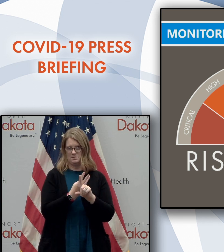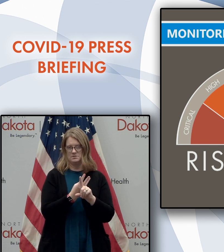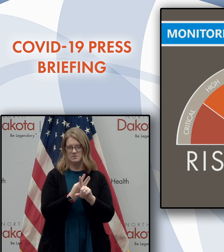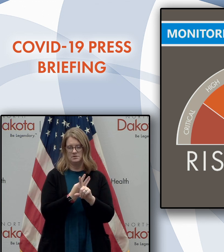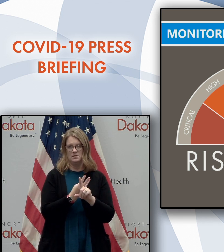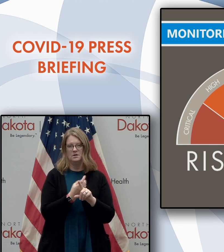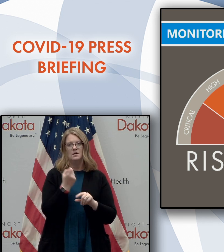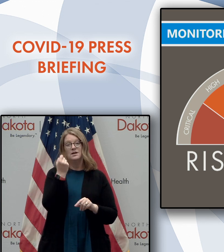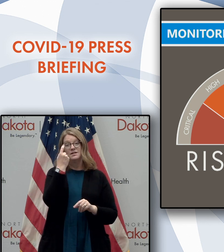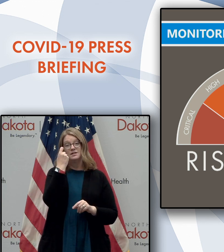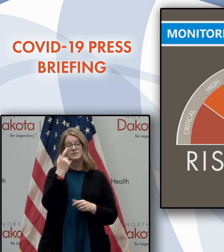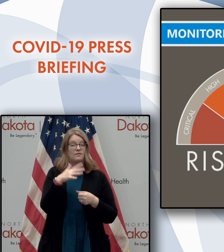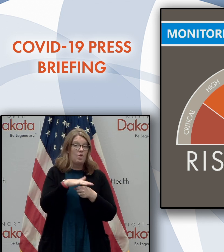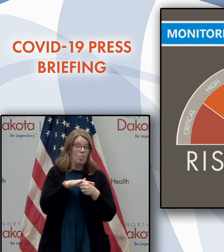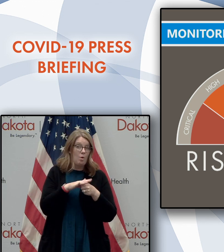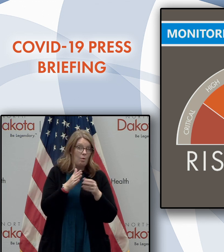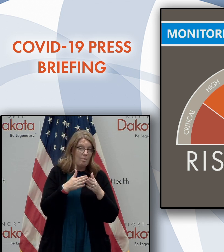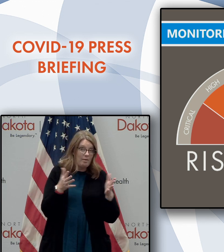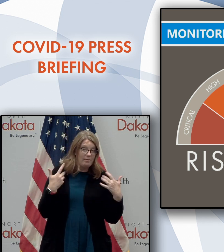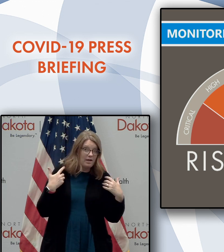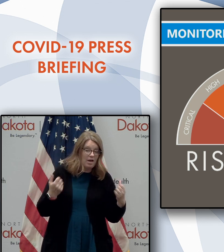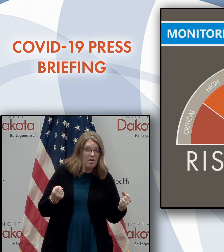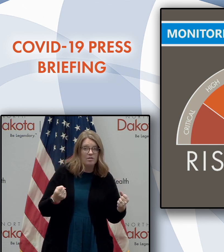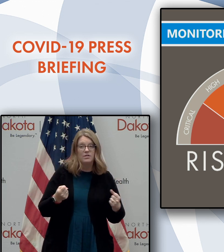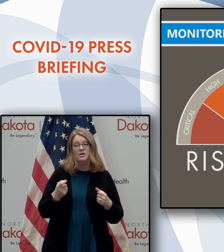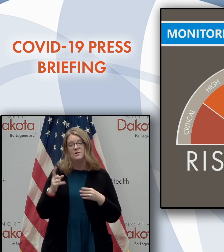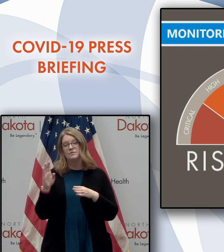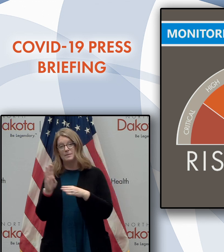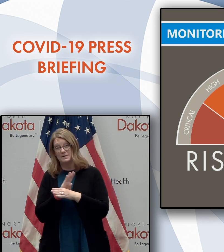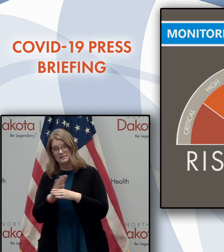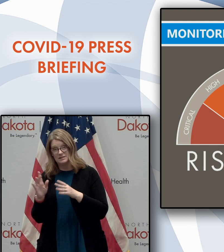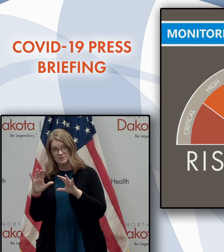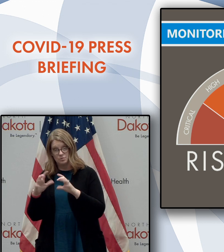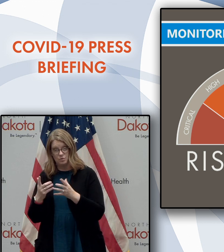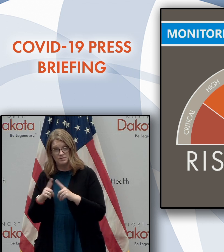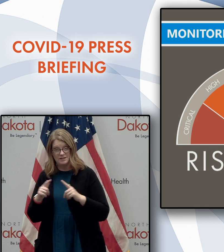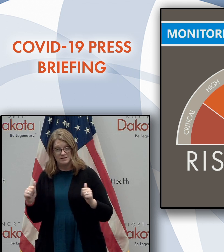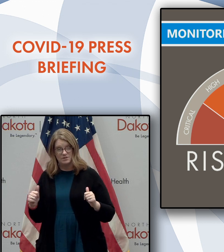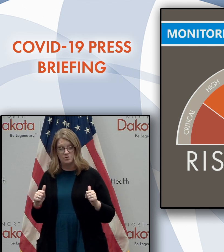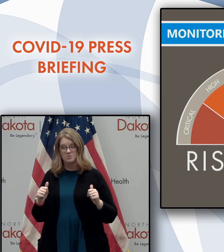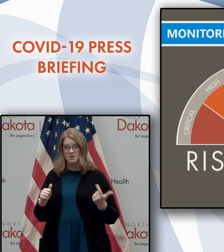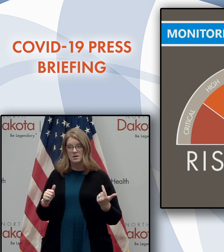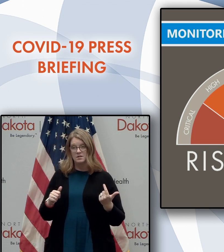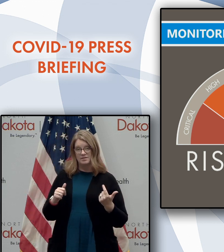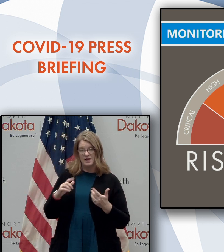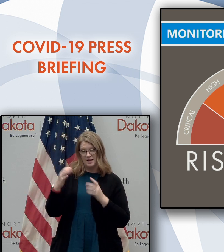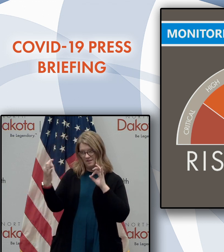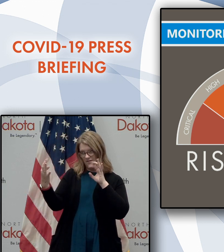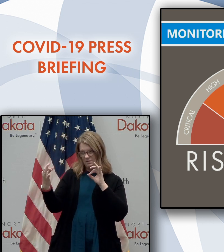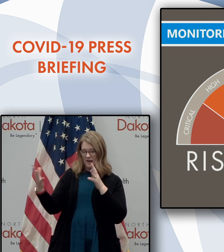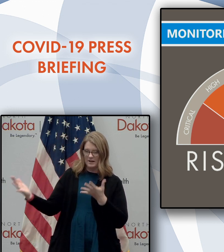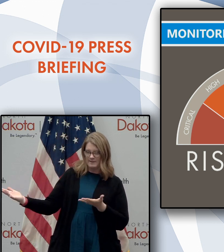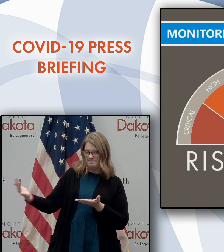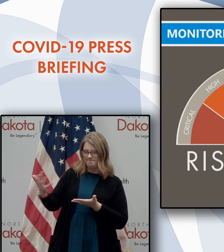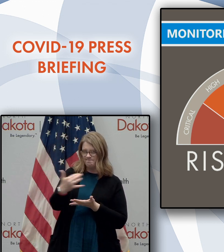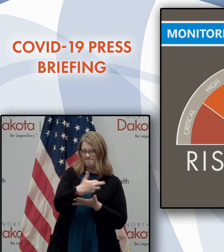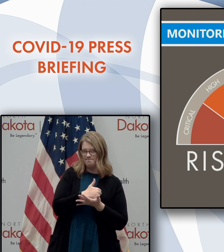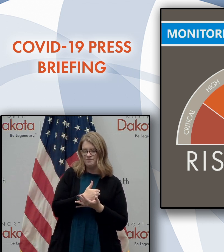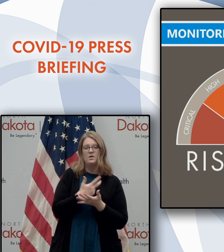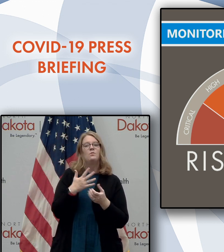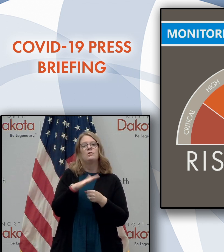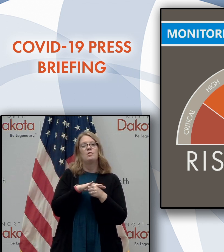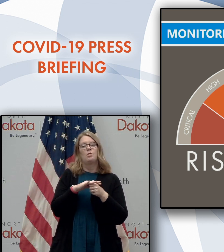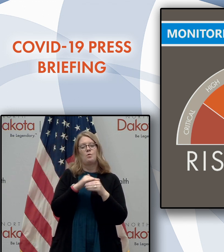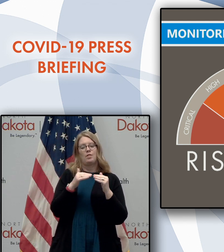input from local public health, from industry groups, et cetera. So these were built collaboratively at the local level with